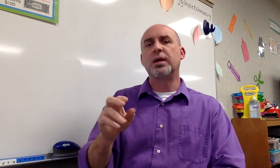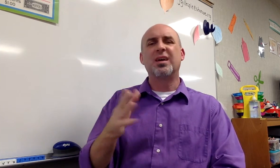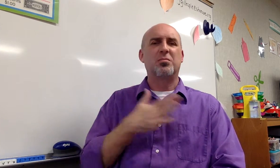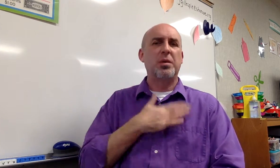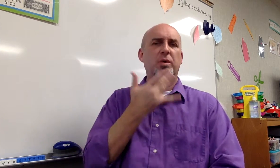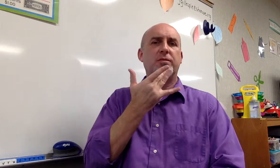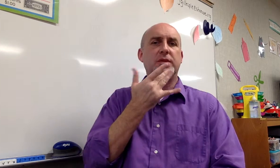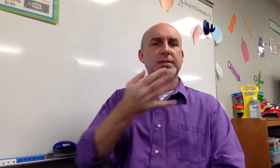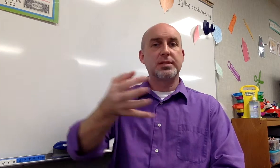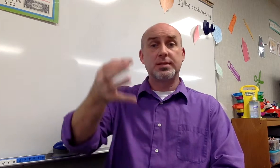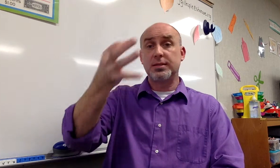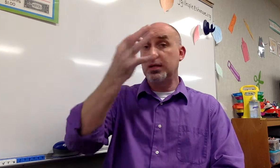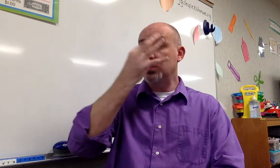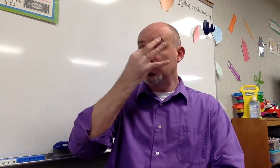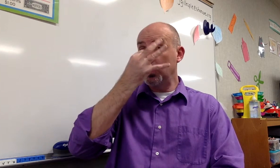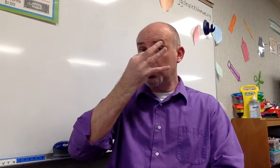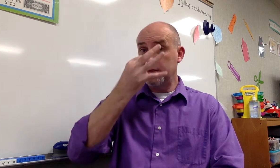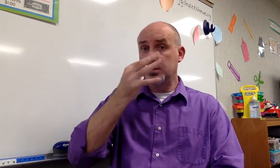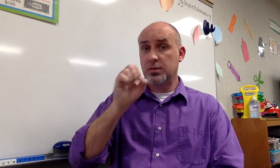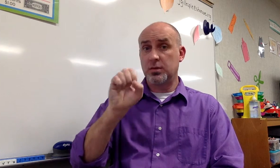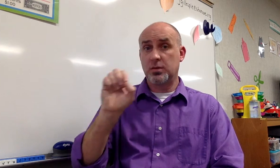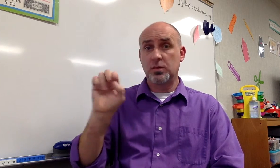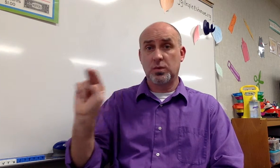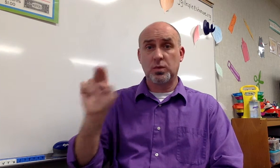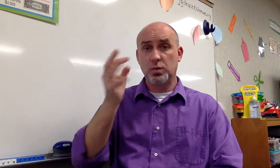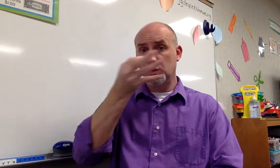My preference is the sign soon.